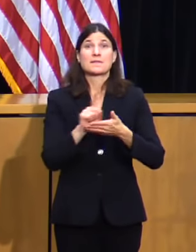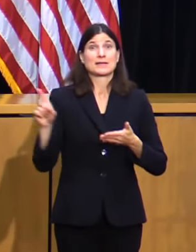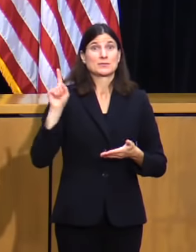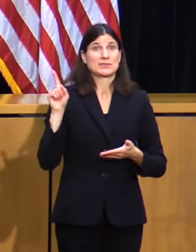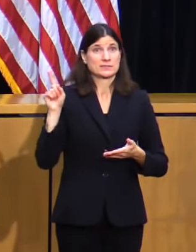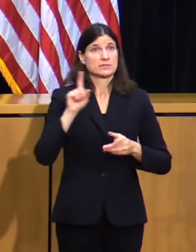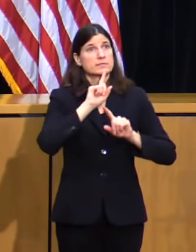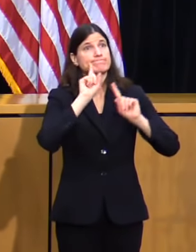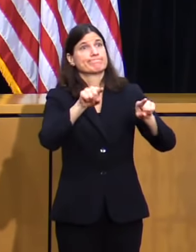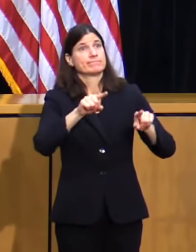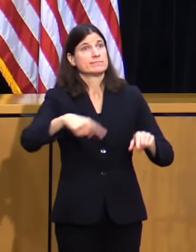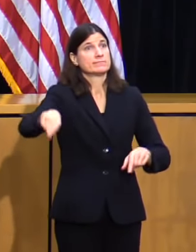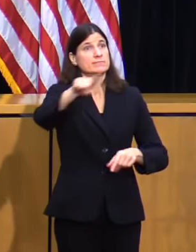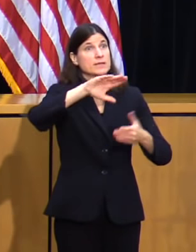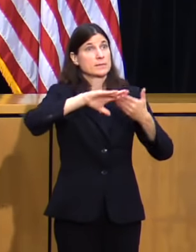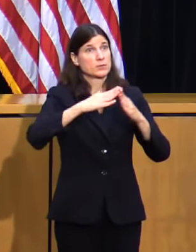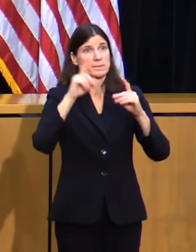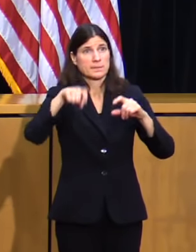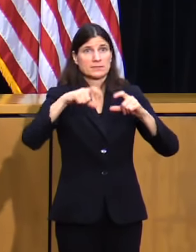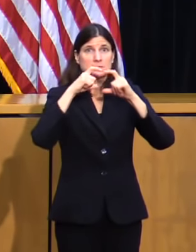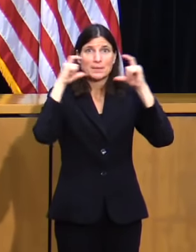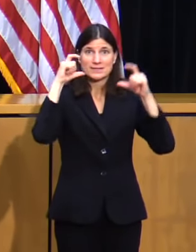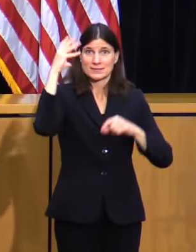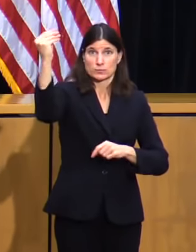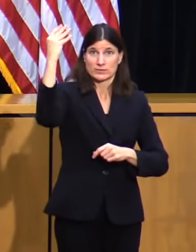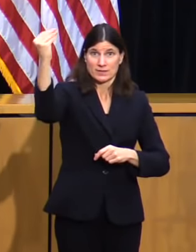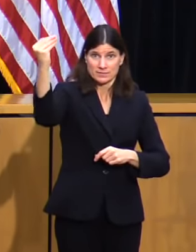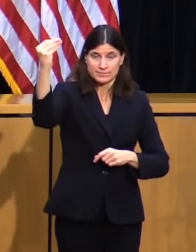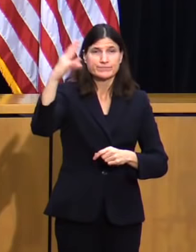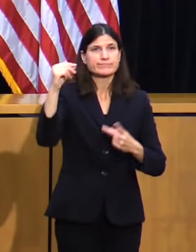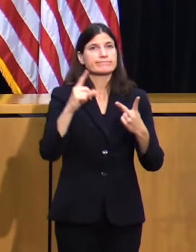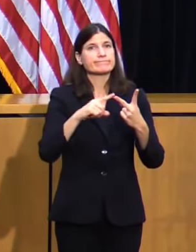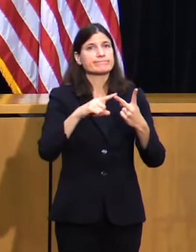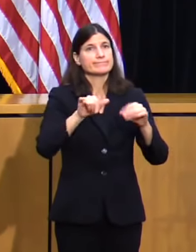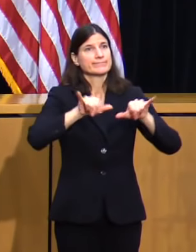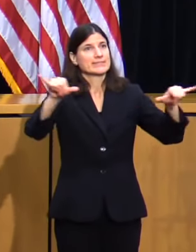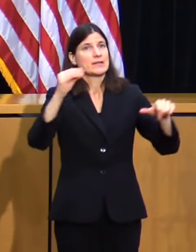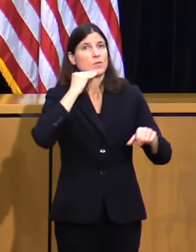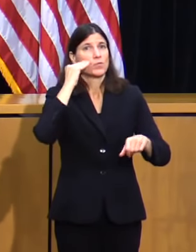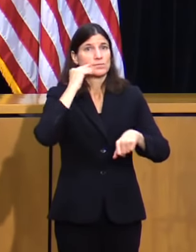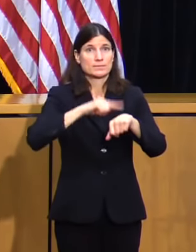the orders that we issued 2 weeks ago. It's going to be a function of how much people comply with them,